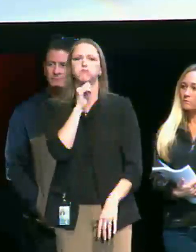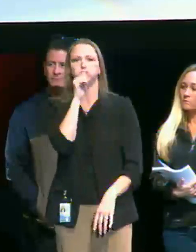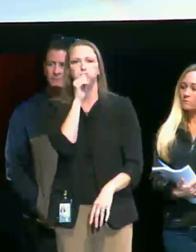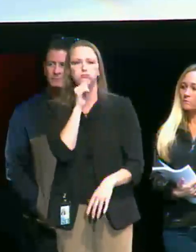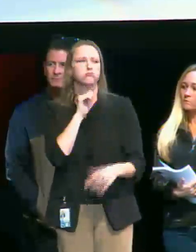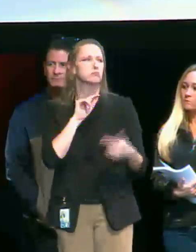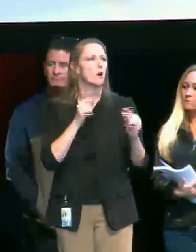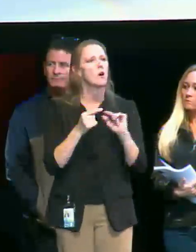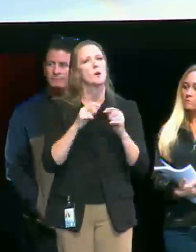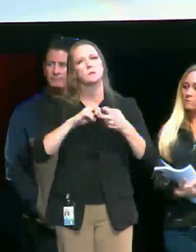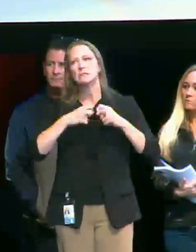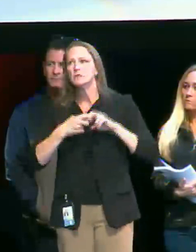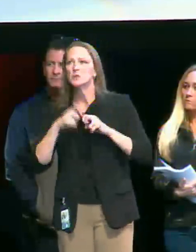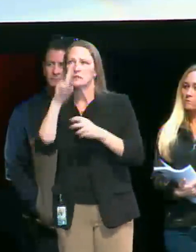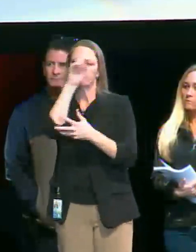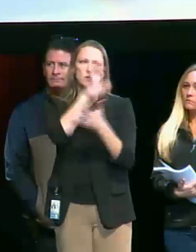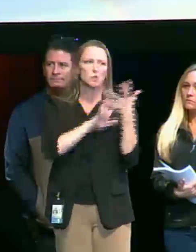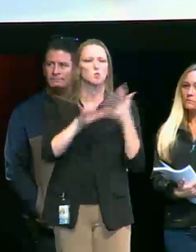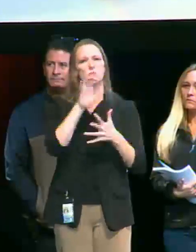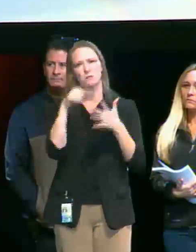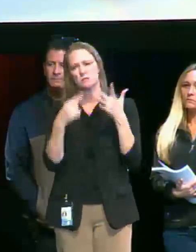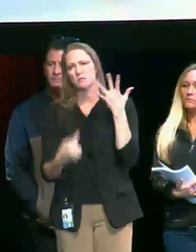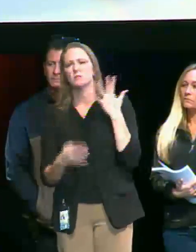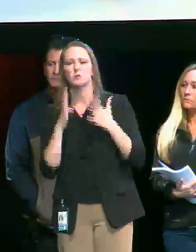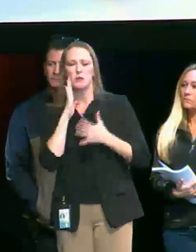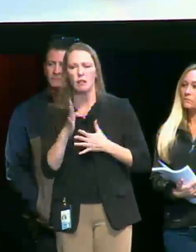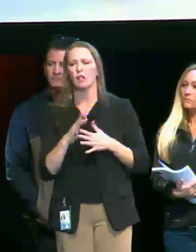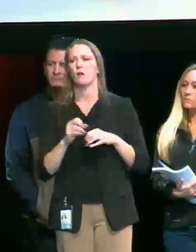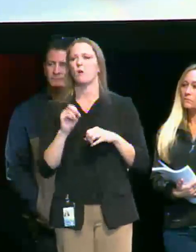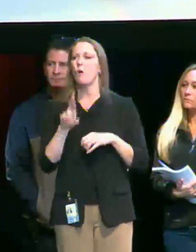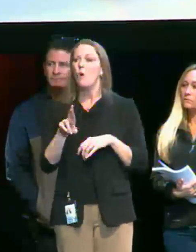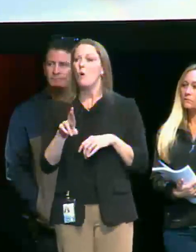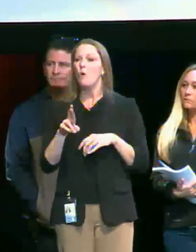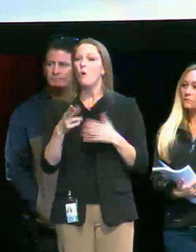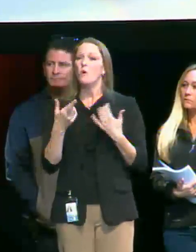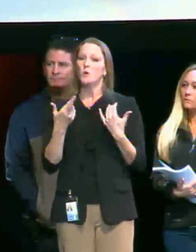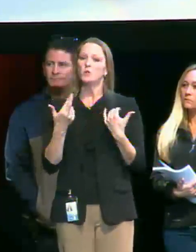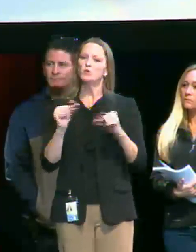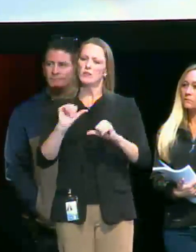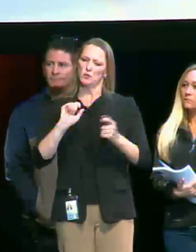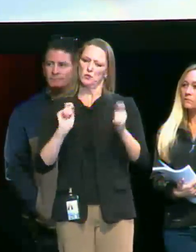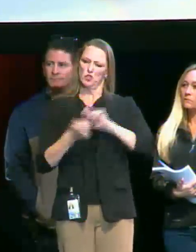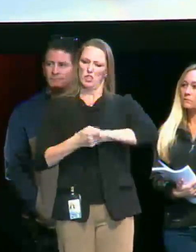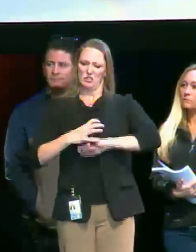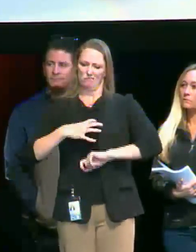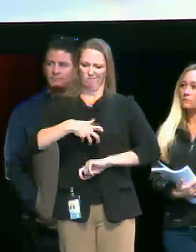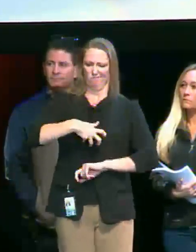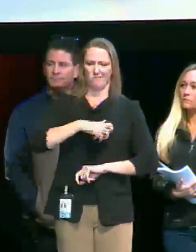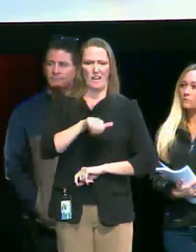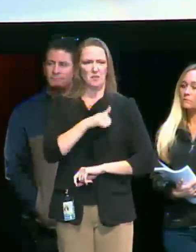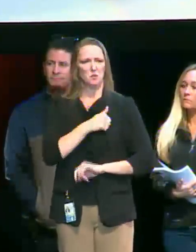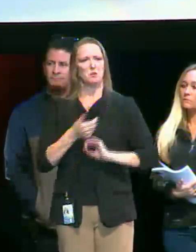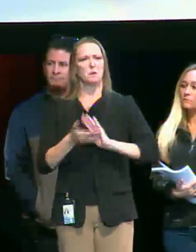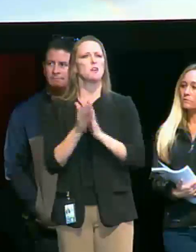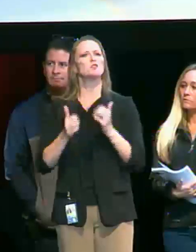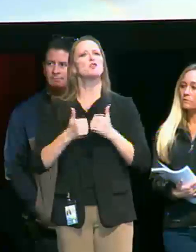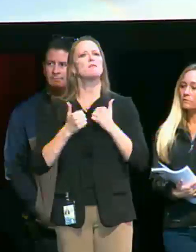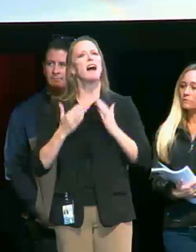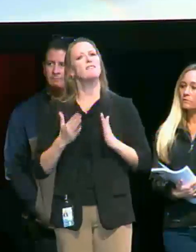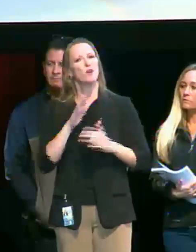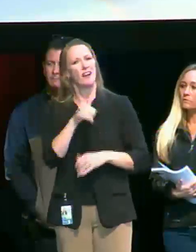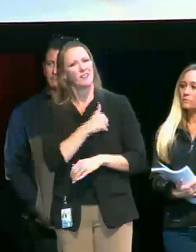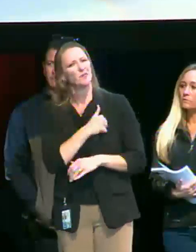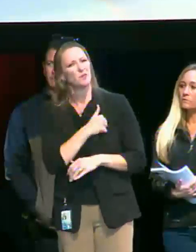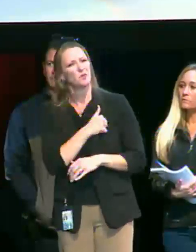and confusion that causes you. Or you can try to be a survivor attitude and try to approach it as a